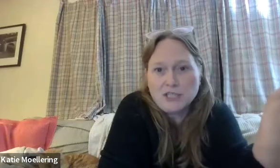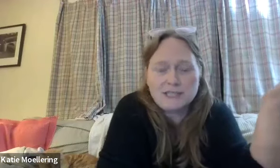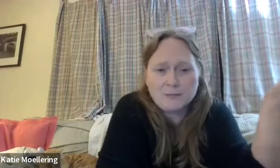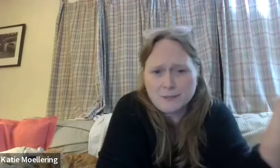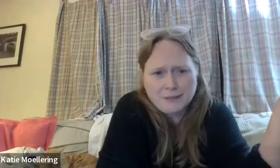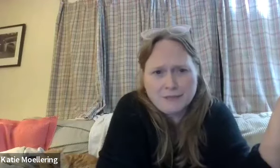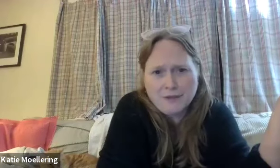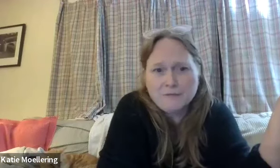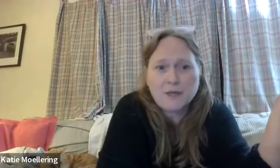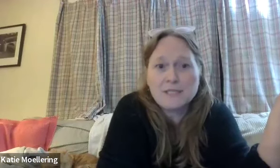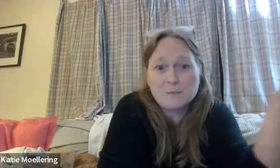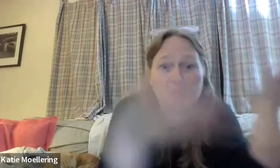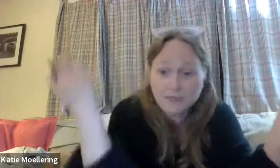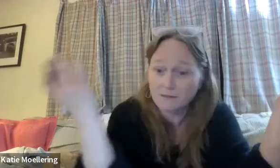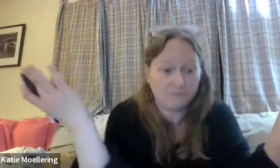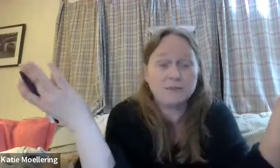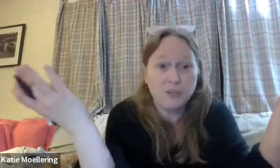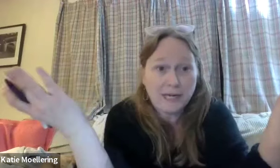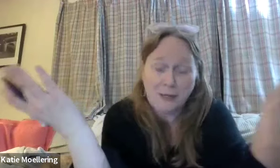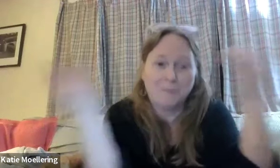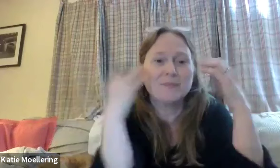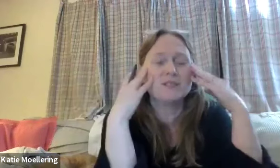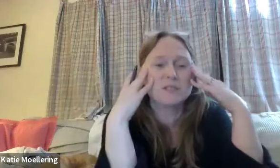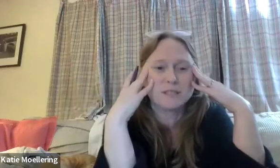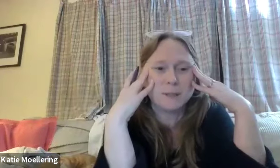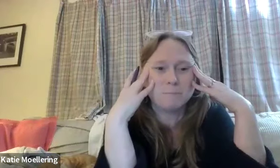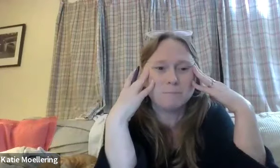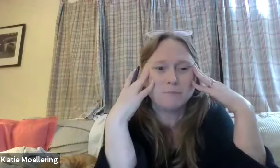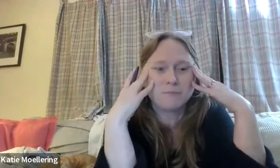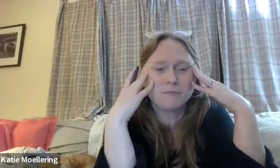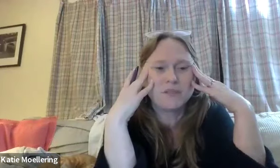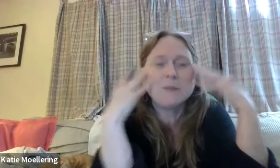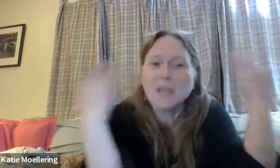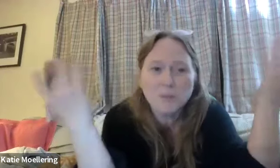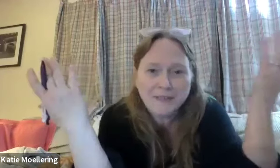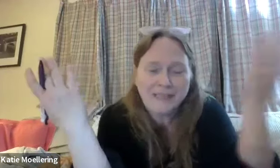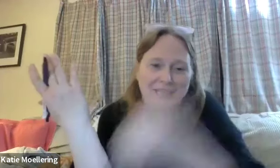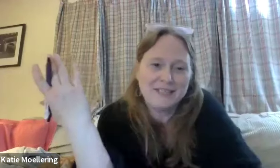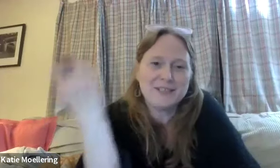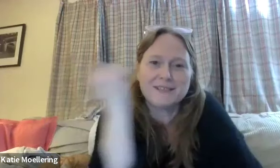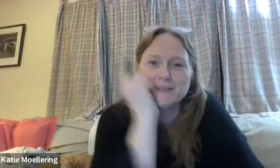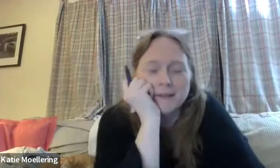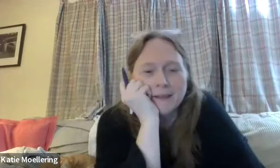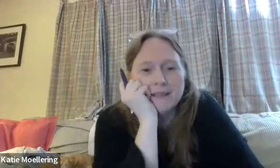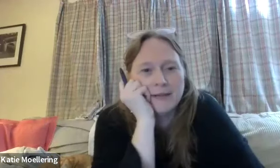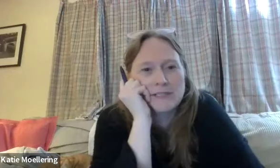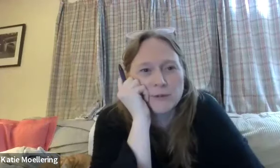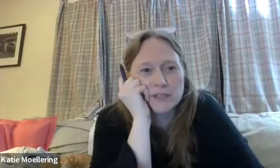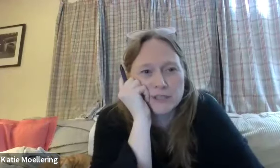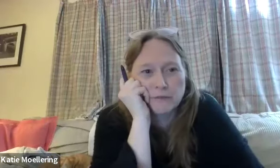genius, and it was only like 5 phrases, but it's like you need them. It's just yeah, I'm a librarian. I just answer questions for